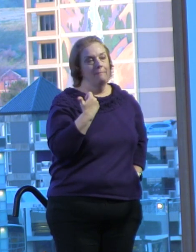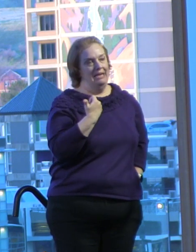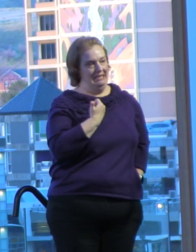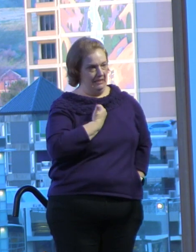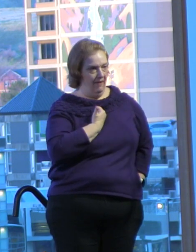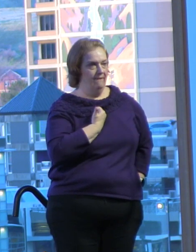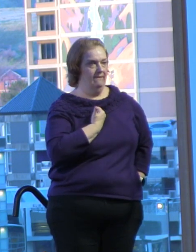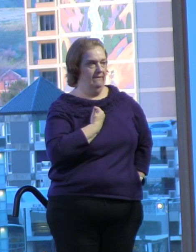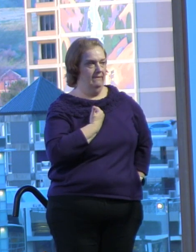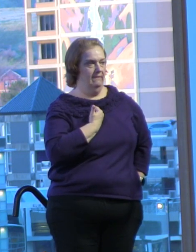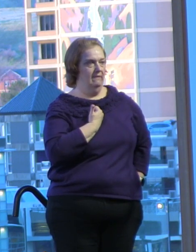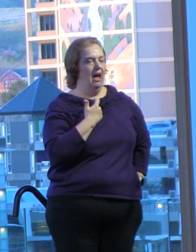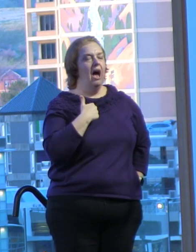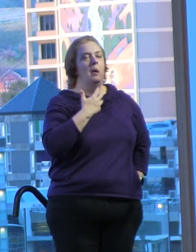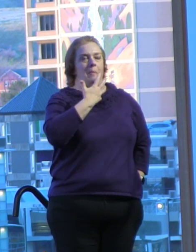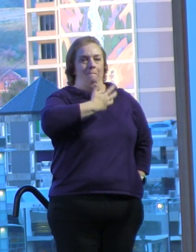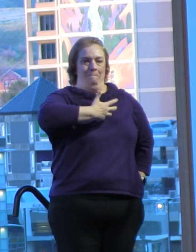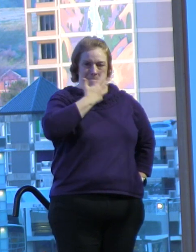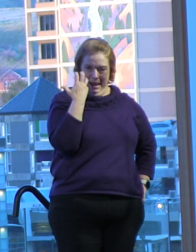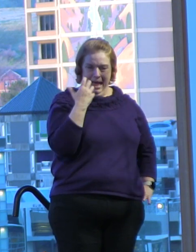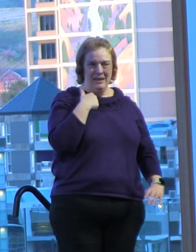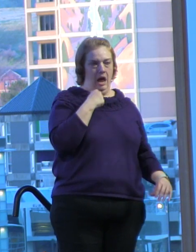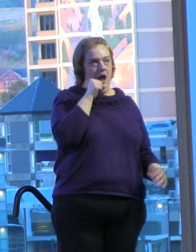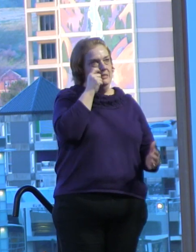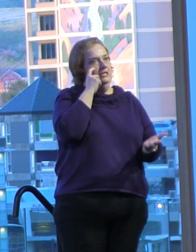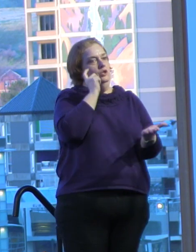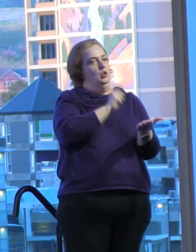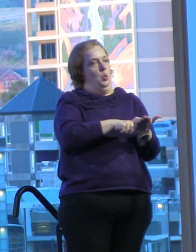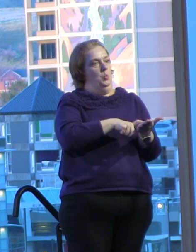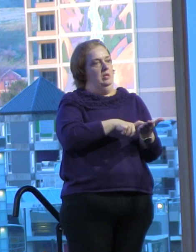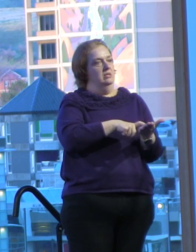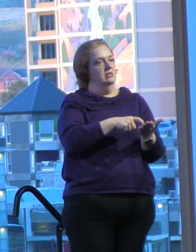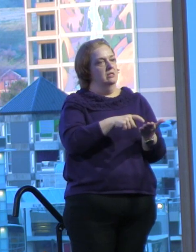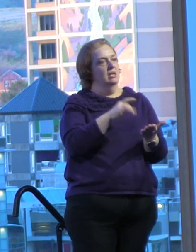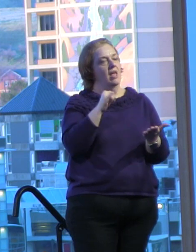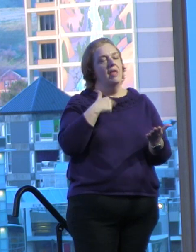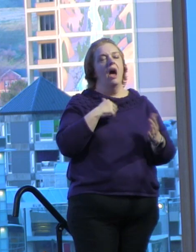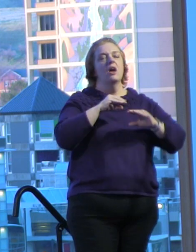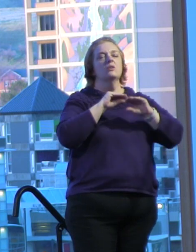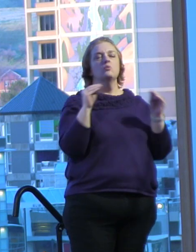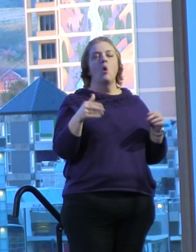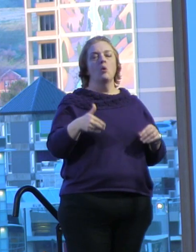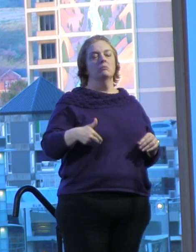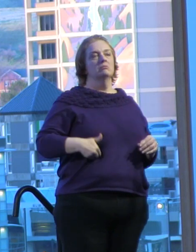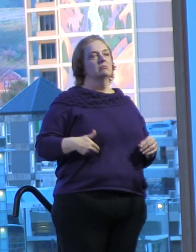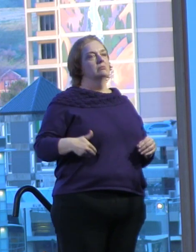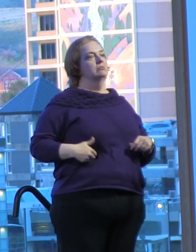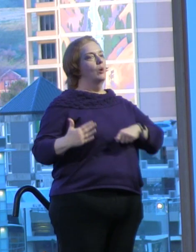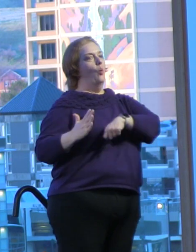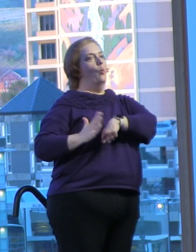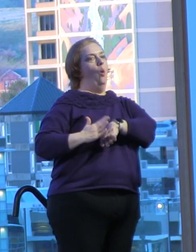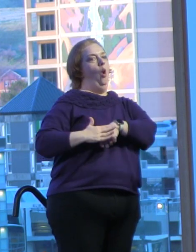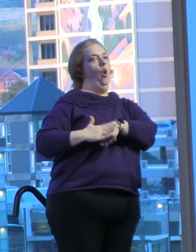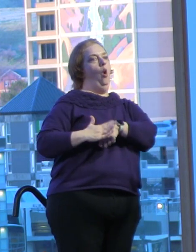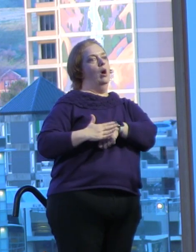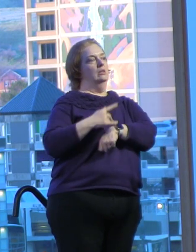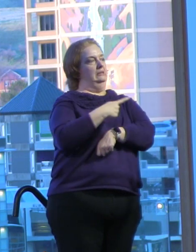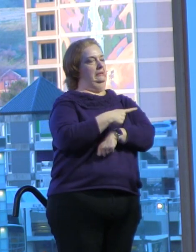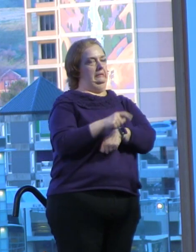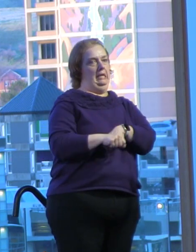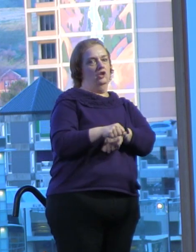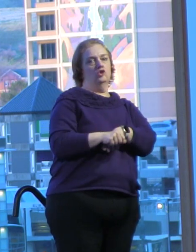was angry that I didn't see the signs. I was angry that I didn't have any intuition to warn me that this could have